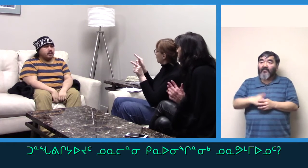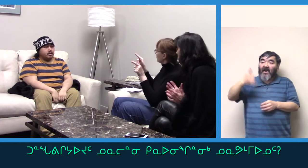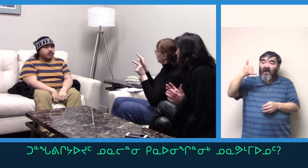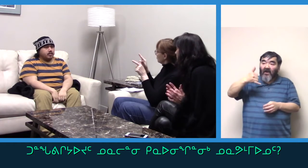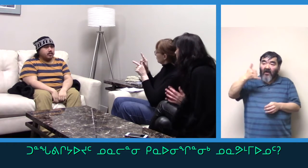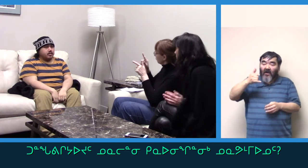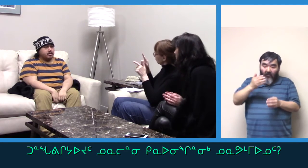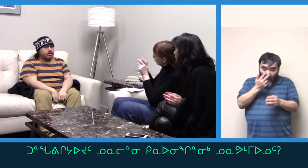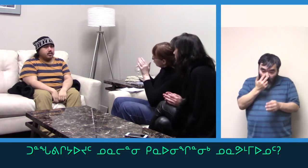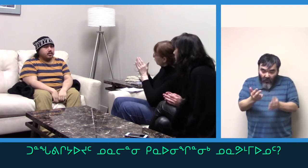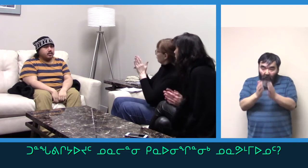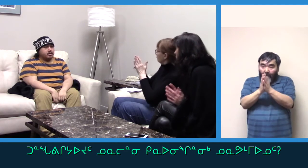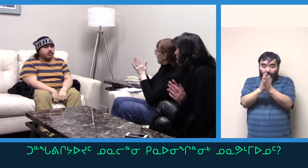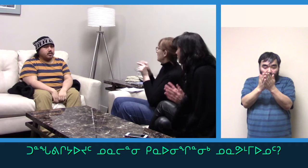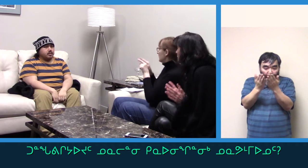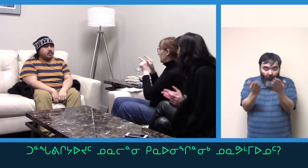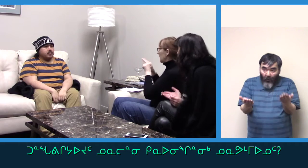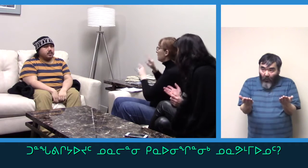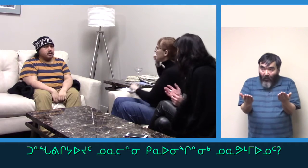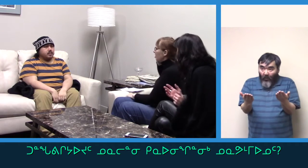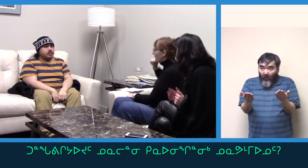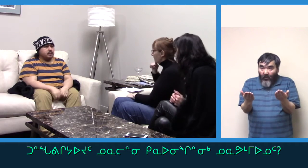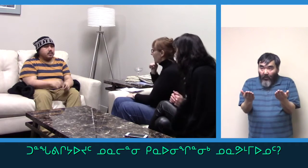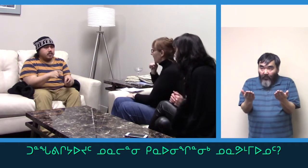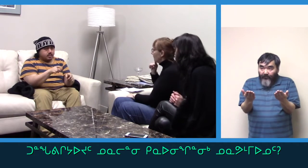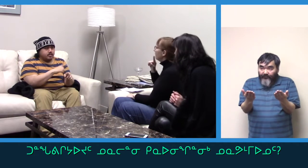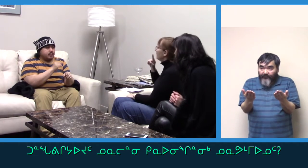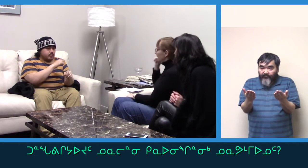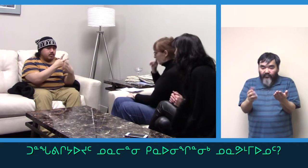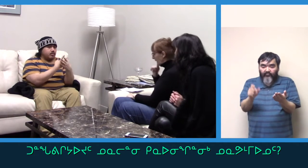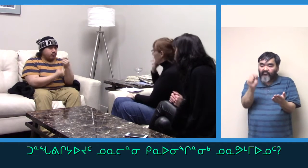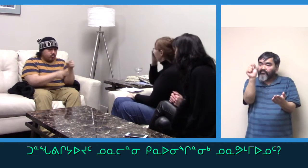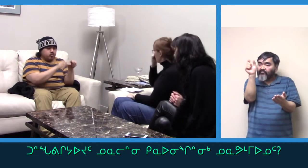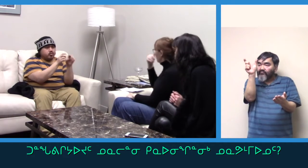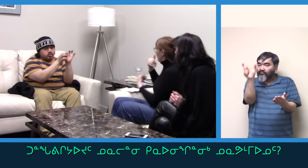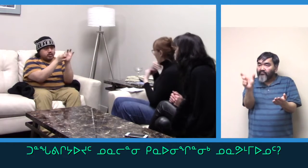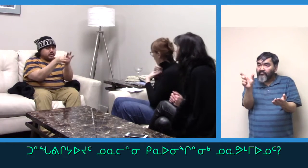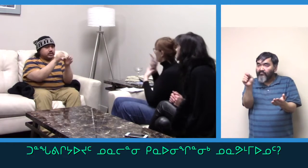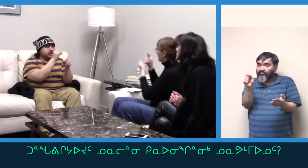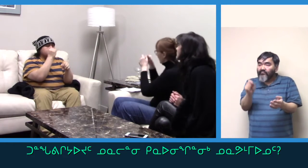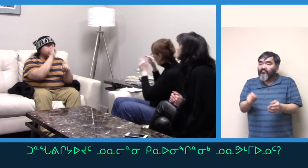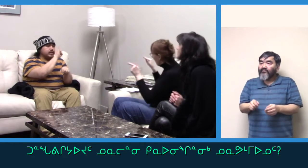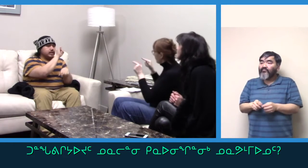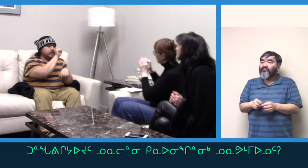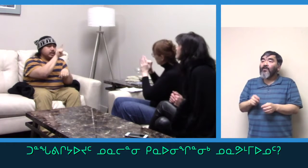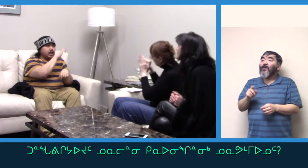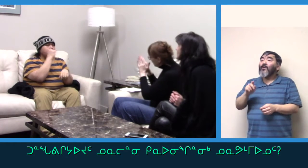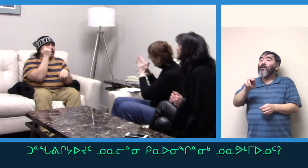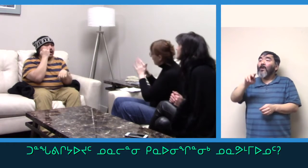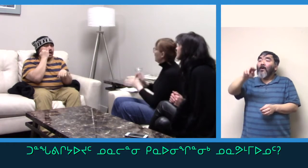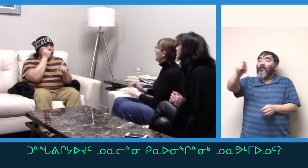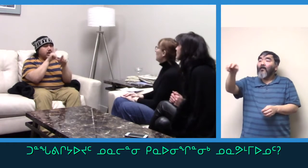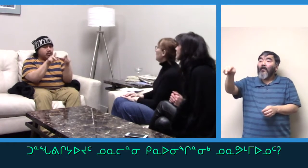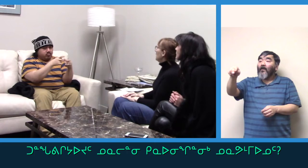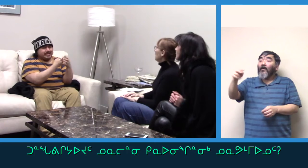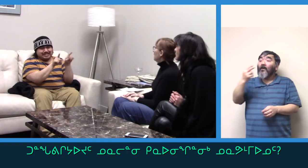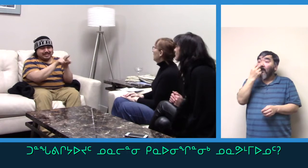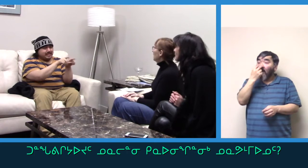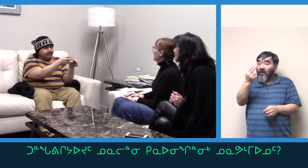the local identity here, the Inuit.